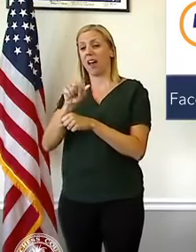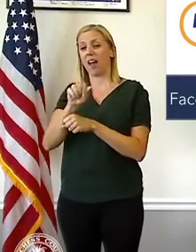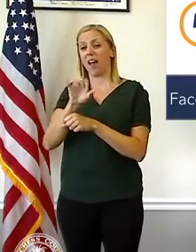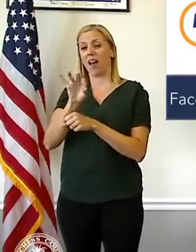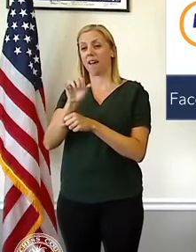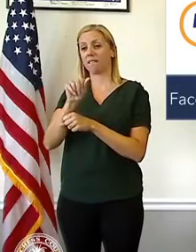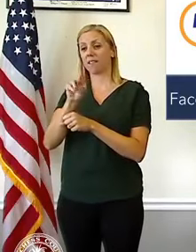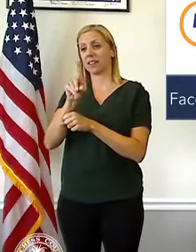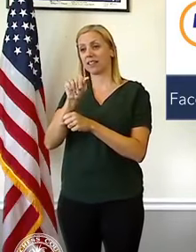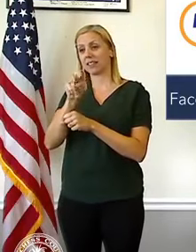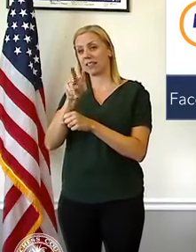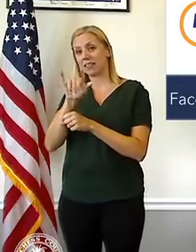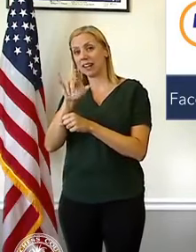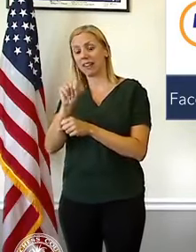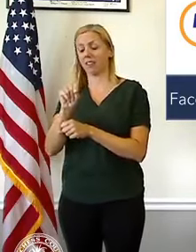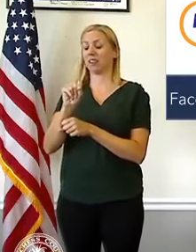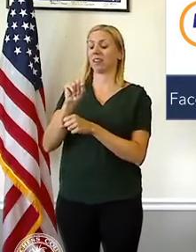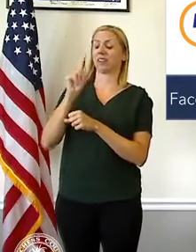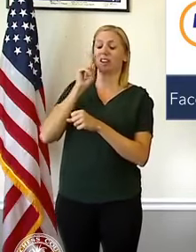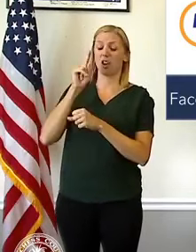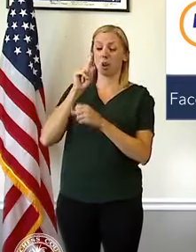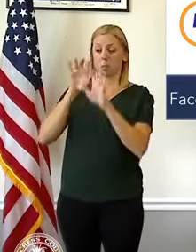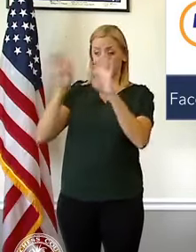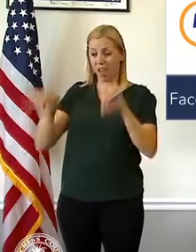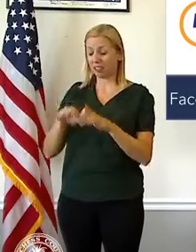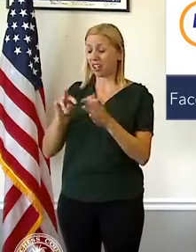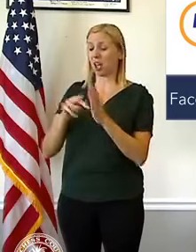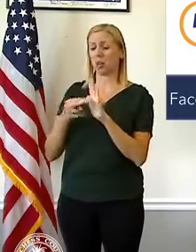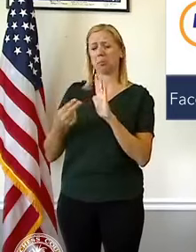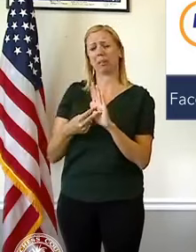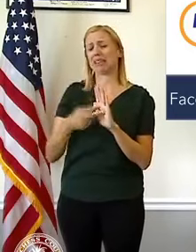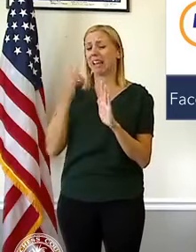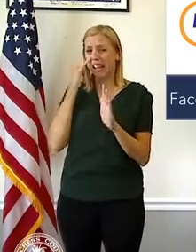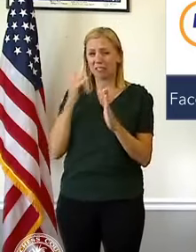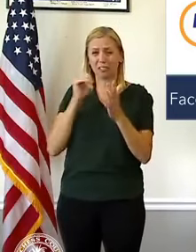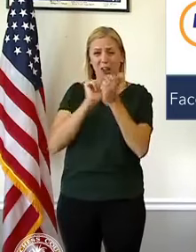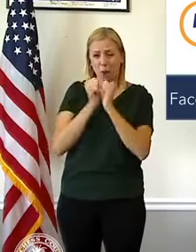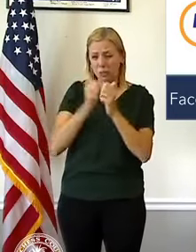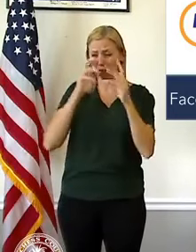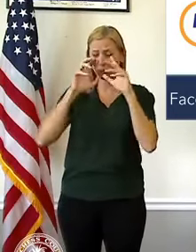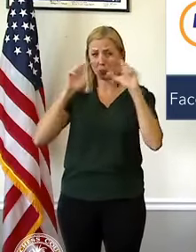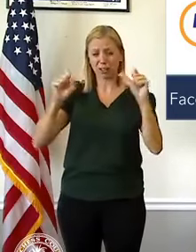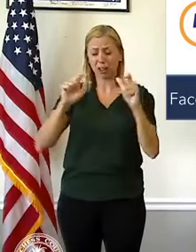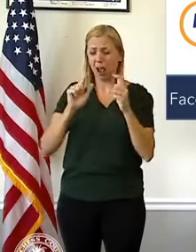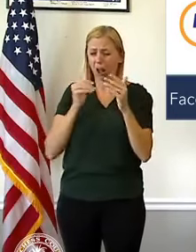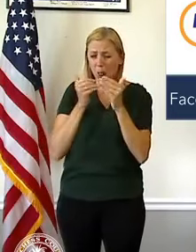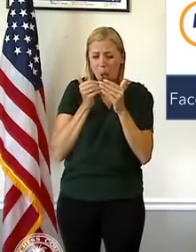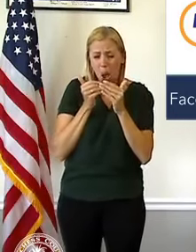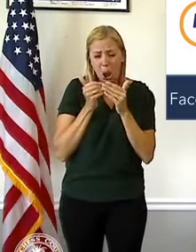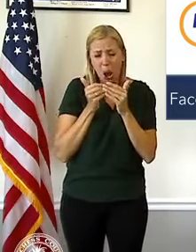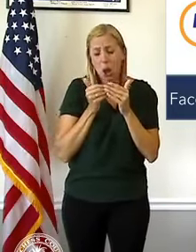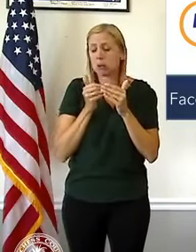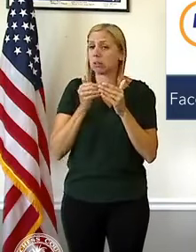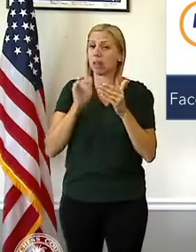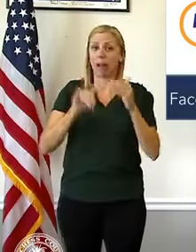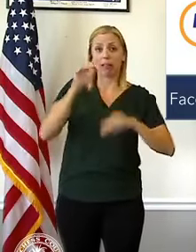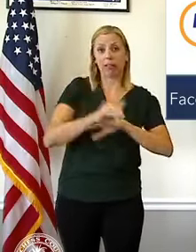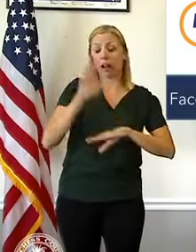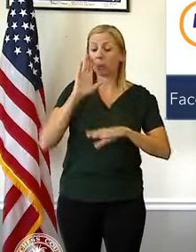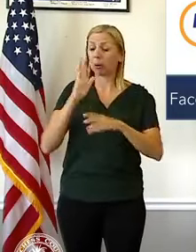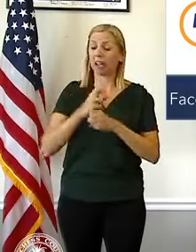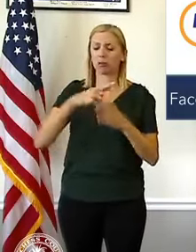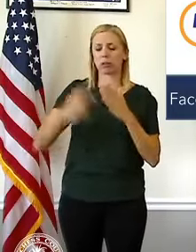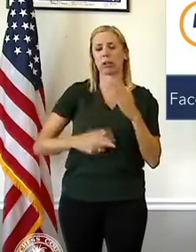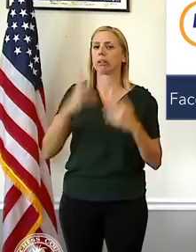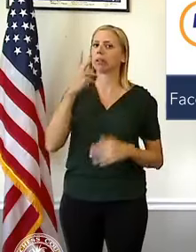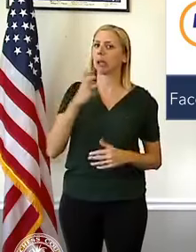just going to take some time. So if it's a close race, it is unlikely that you're going to get the results on election night, and we would expect that, in fact,